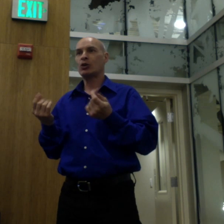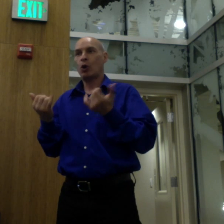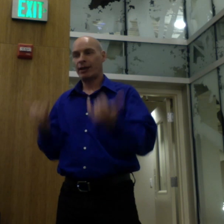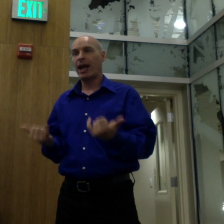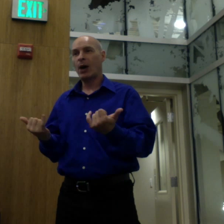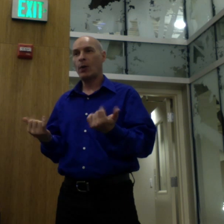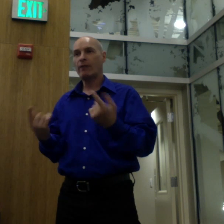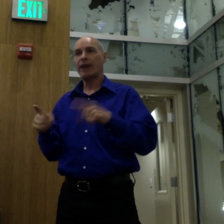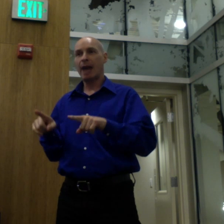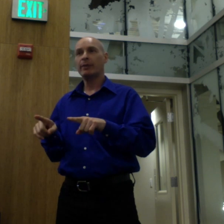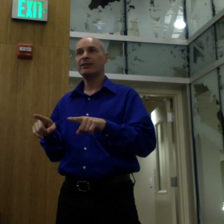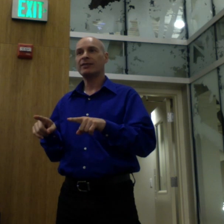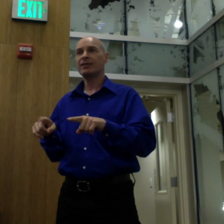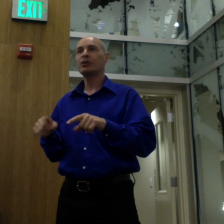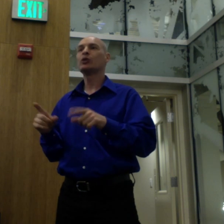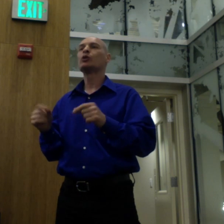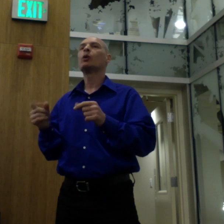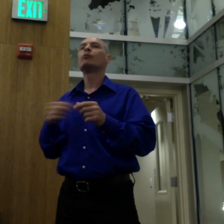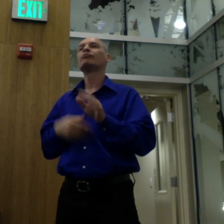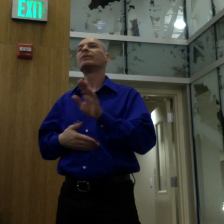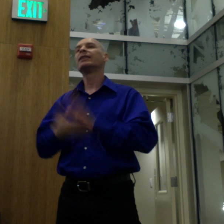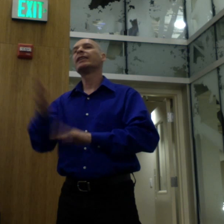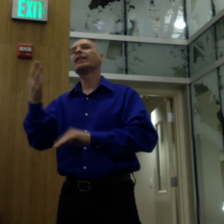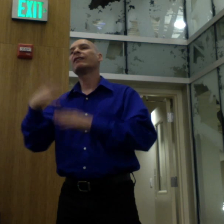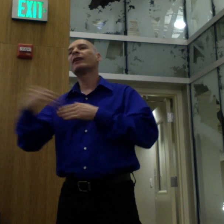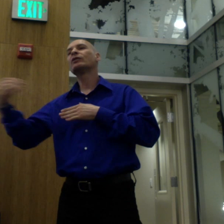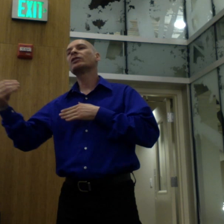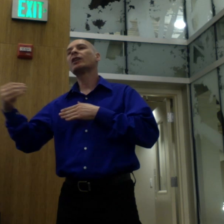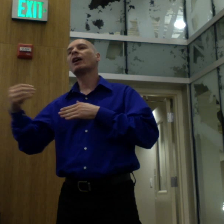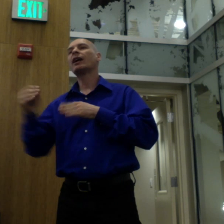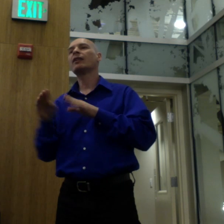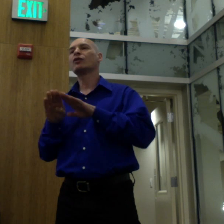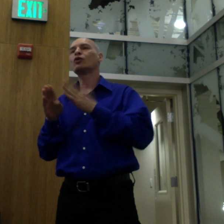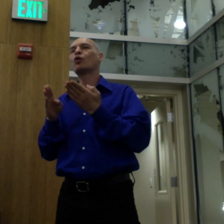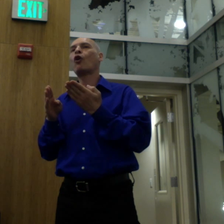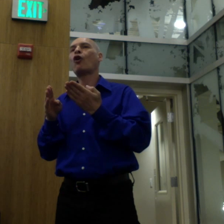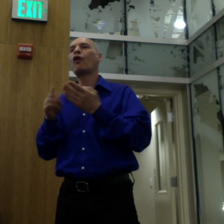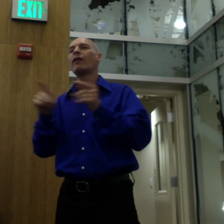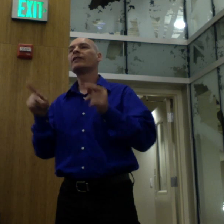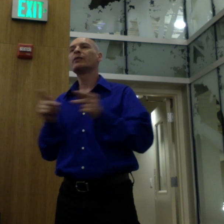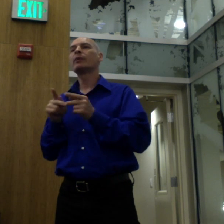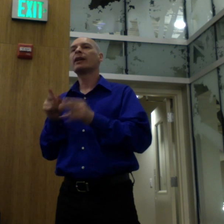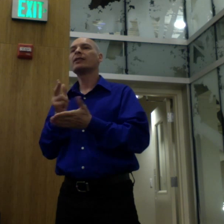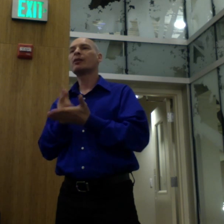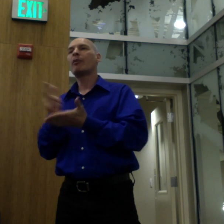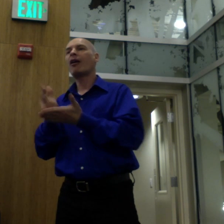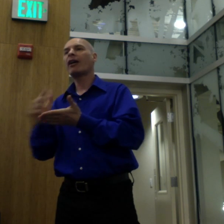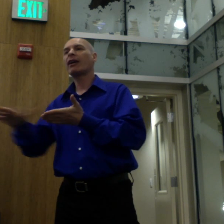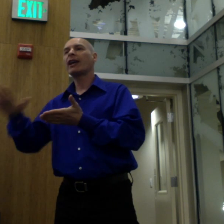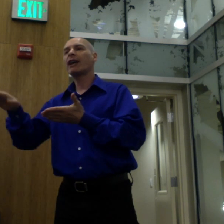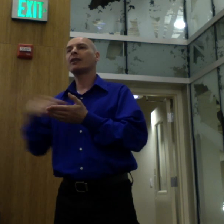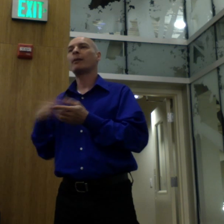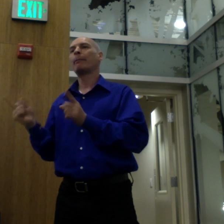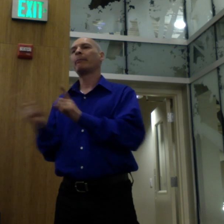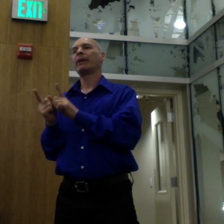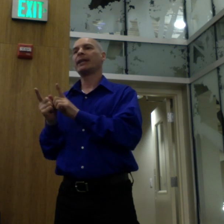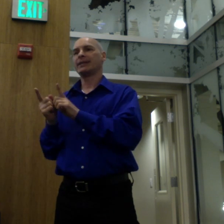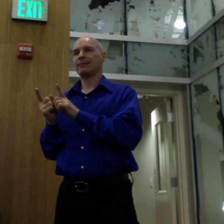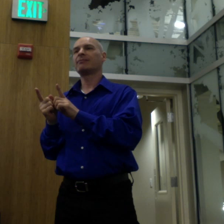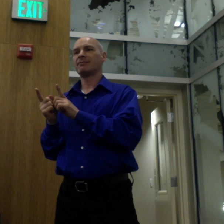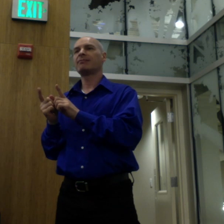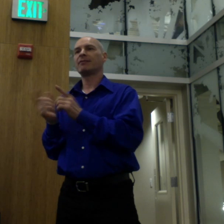all know we get up, we go out the door. There's probably a designated spot in the parking lot that we all are going to rendezvous. And